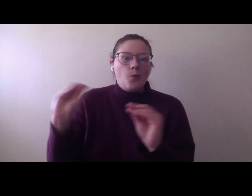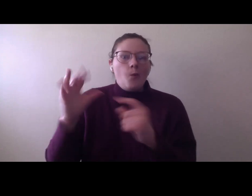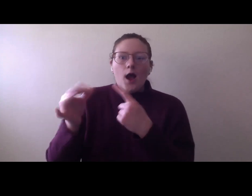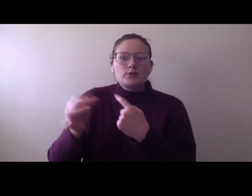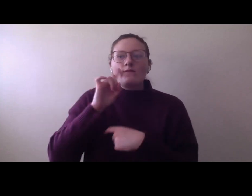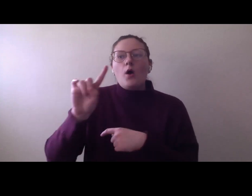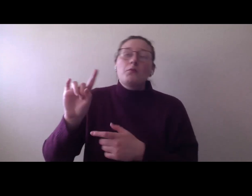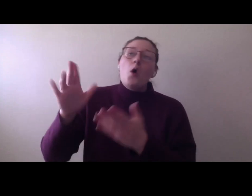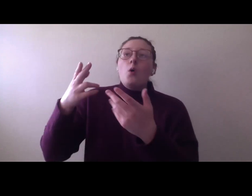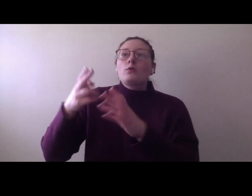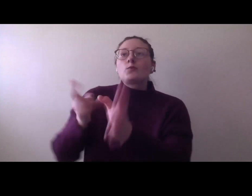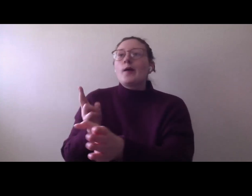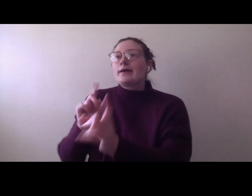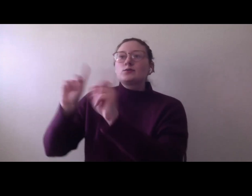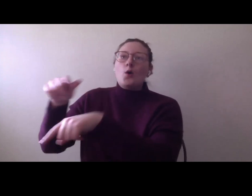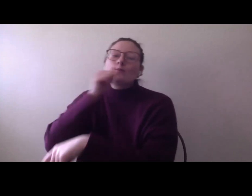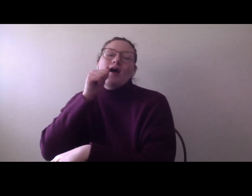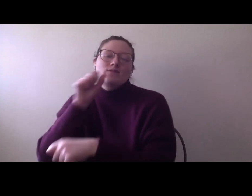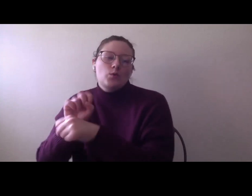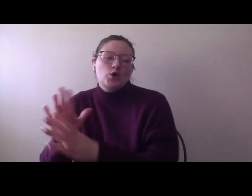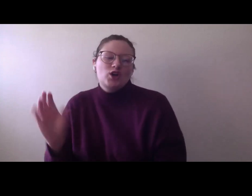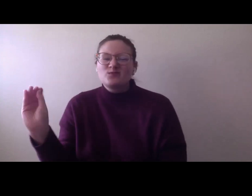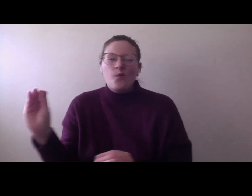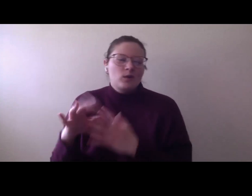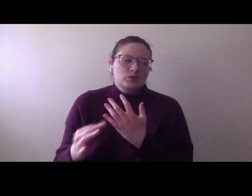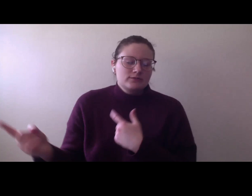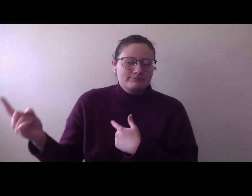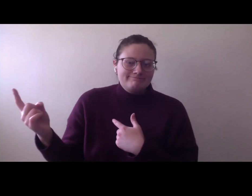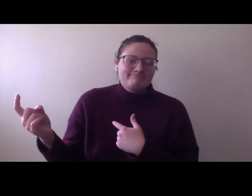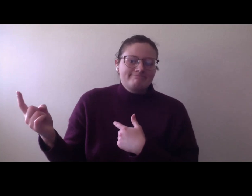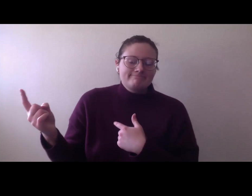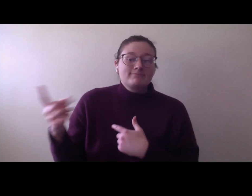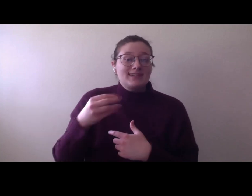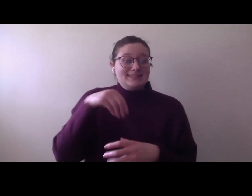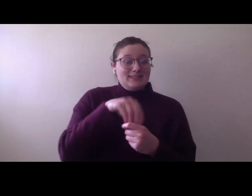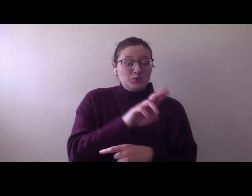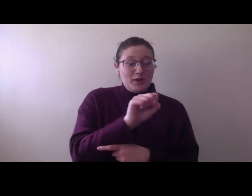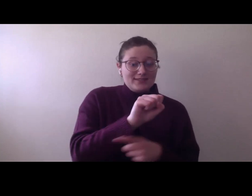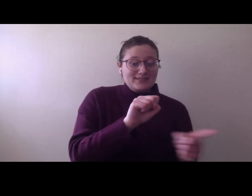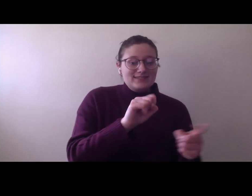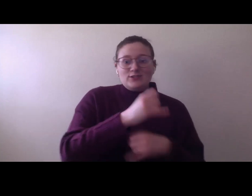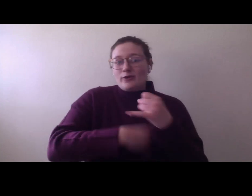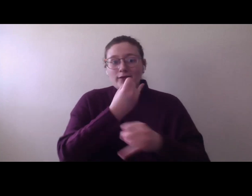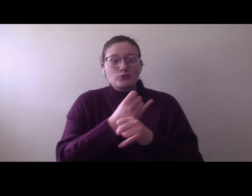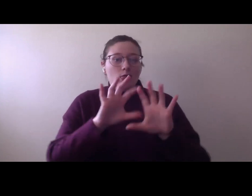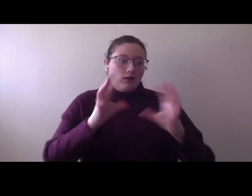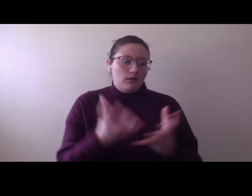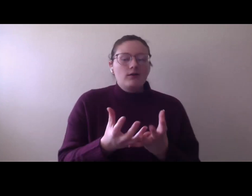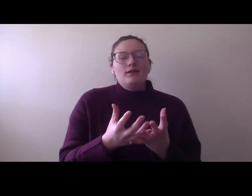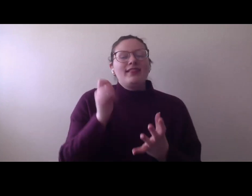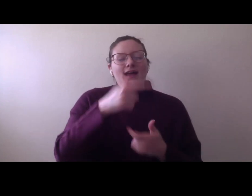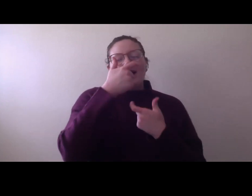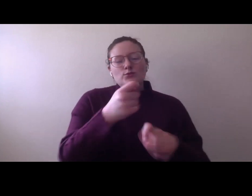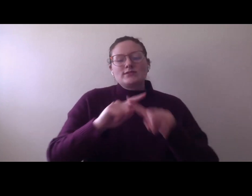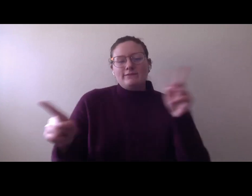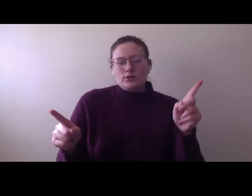to work for a private employer. So that's both in terms within the US and internationally. It's an interesting